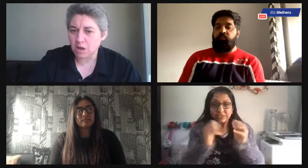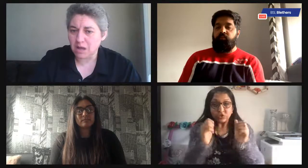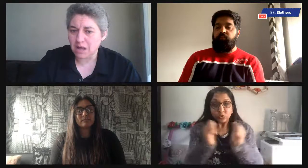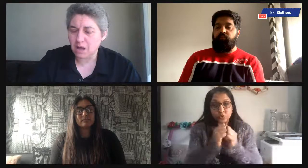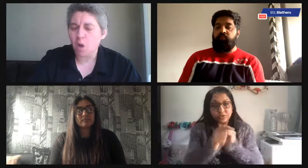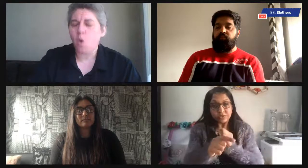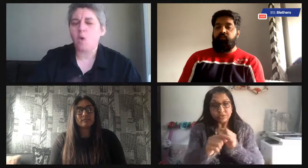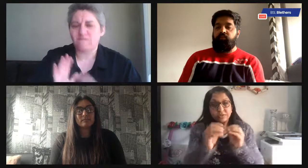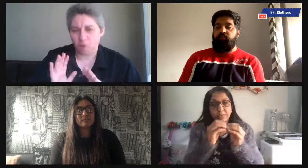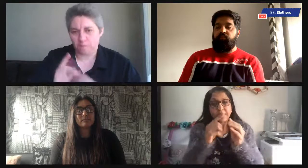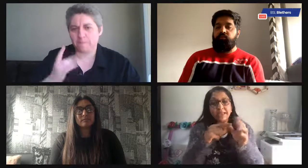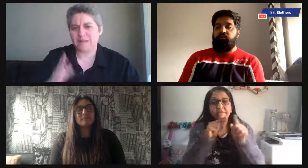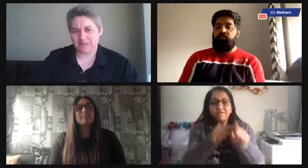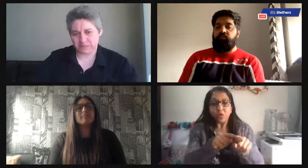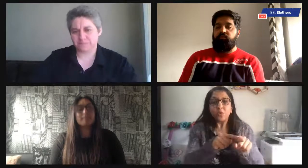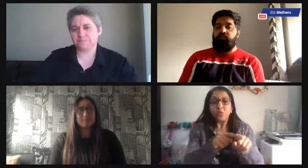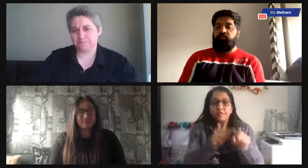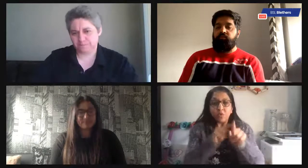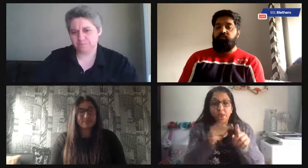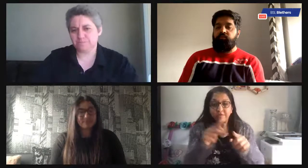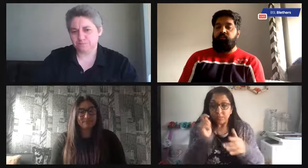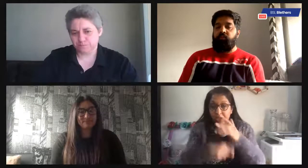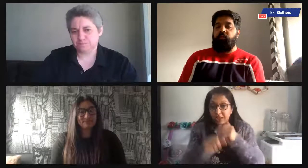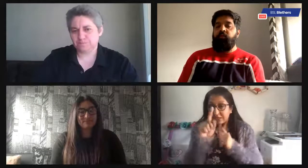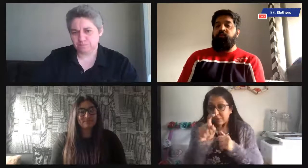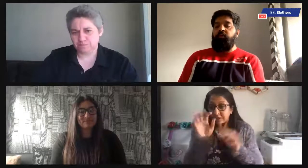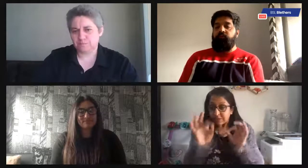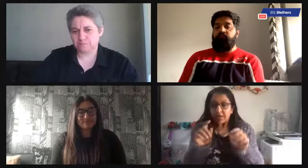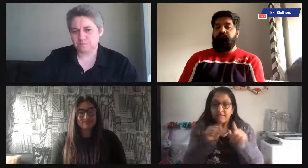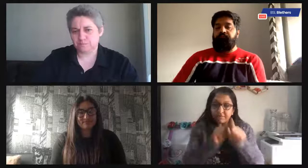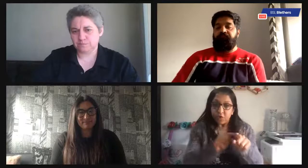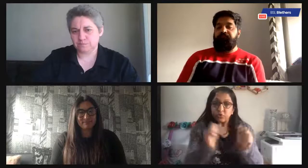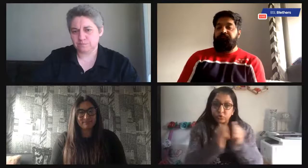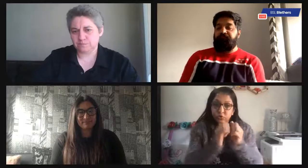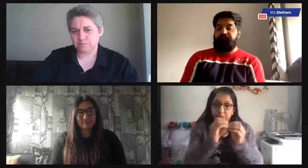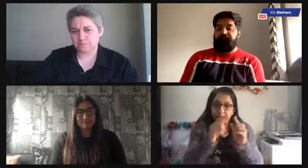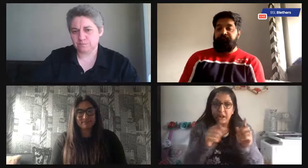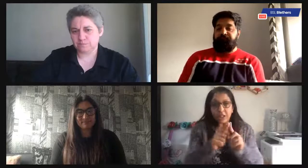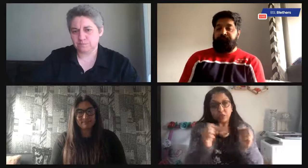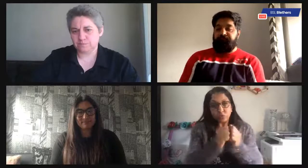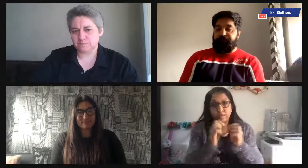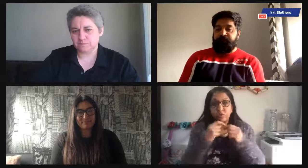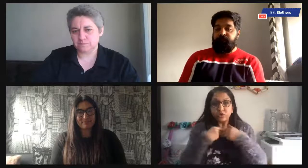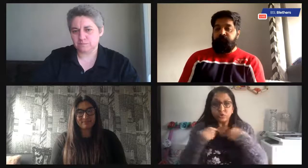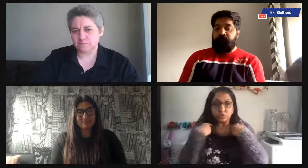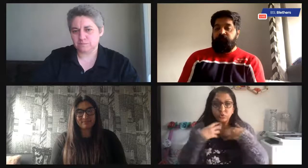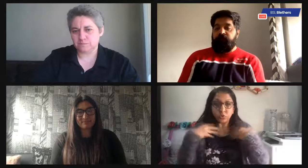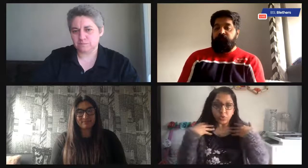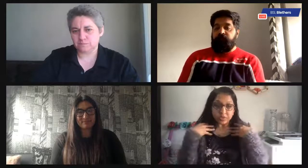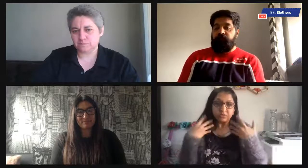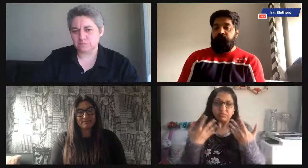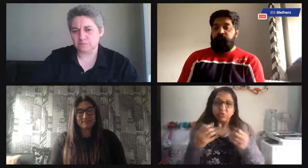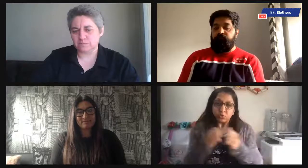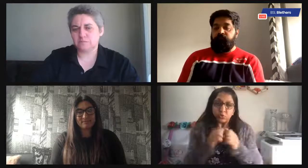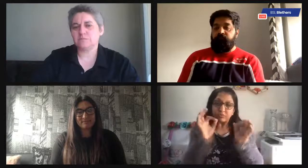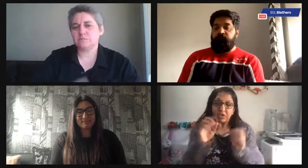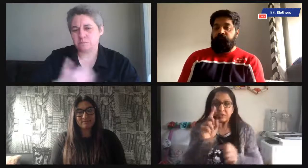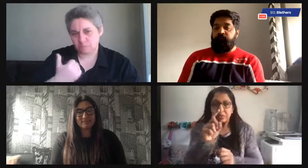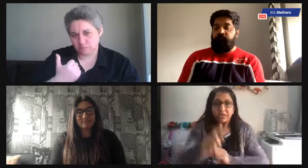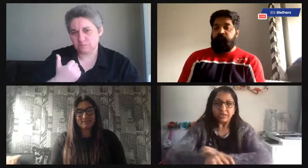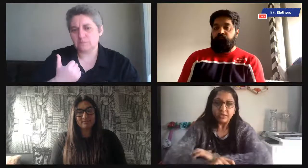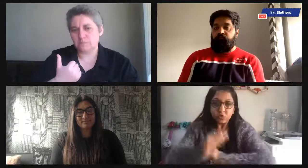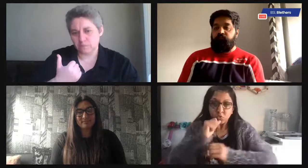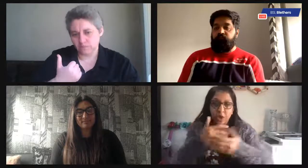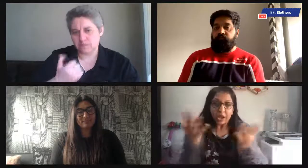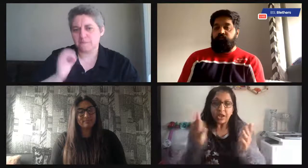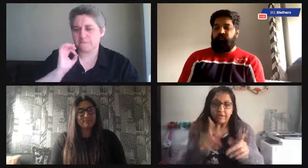like, if you look for bracelets, if you follow that in the crafts, it'll tell you what to do and it'll show you how you